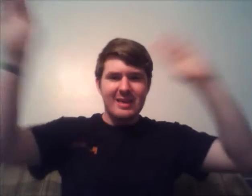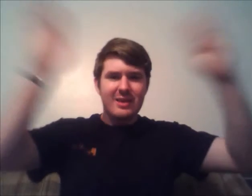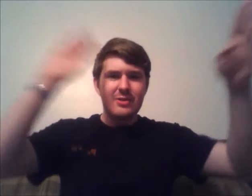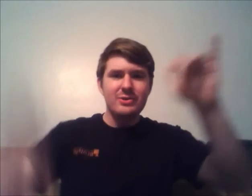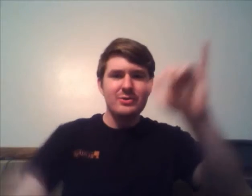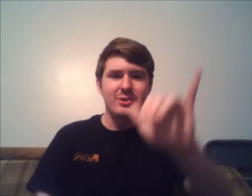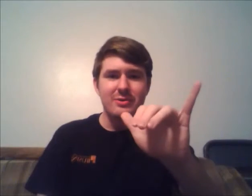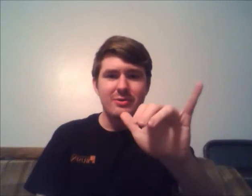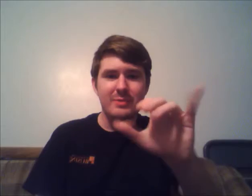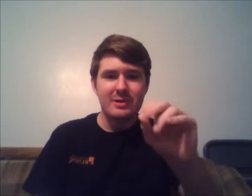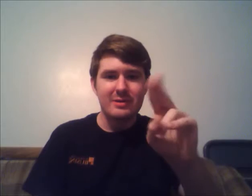Hello YouTube,